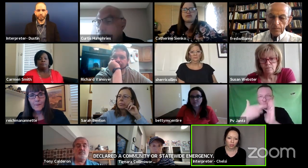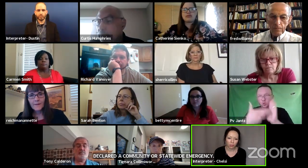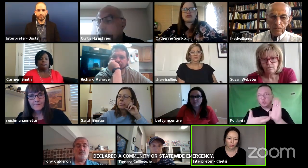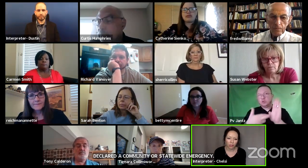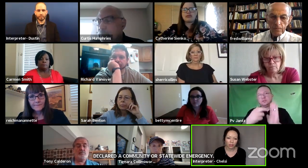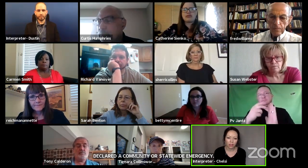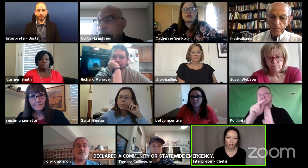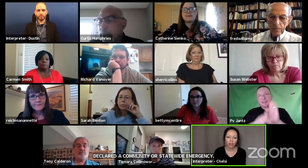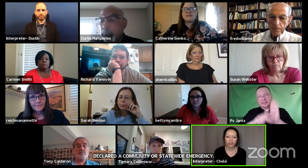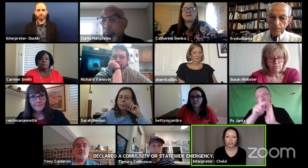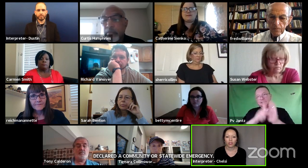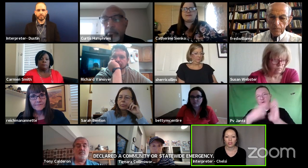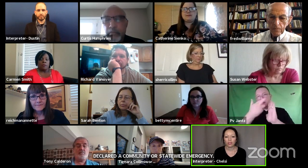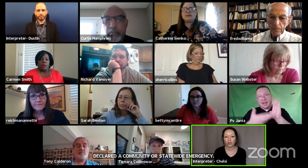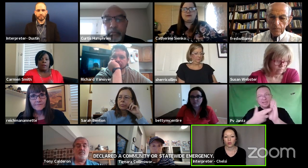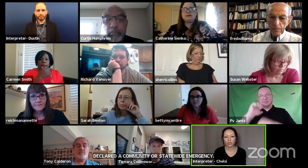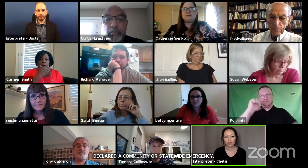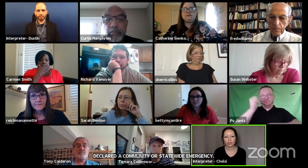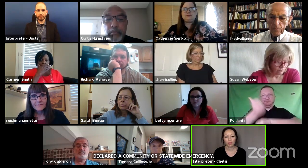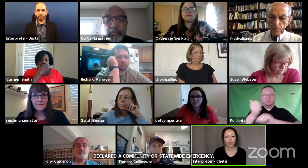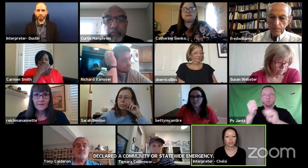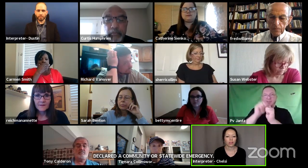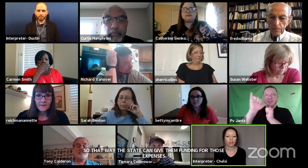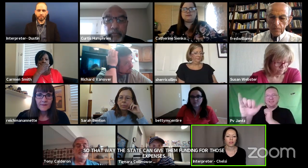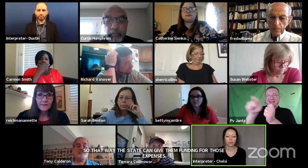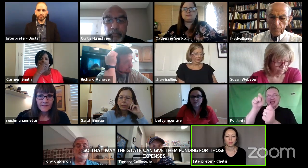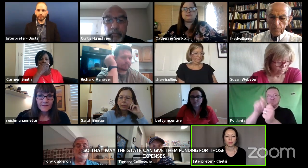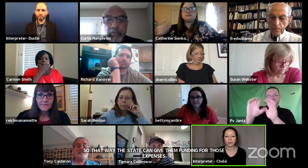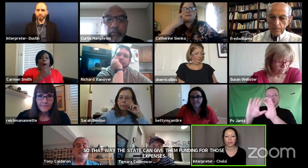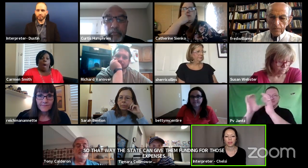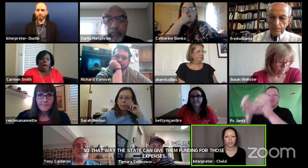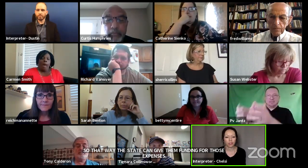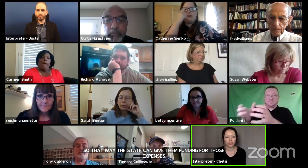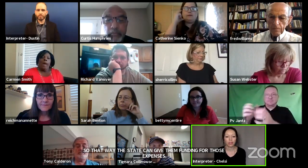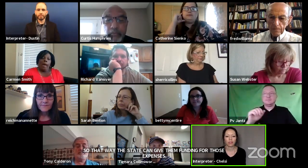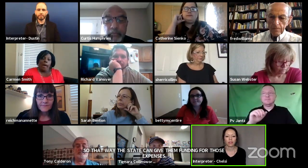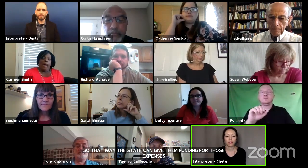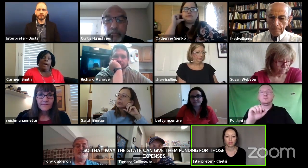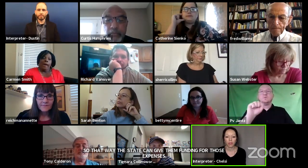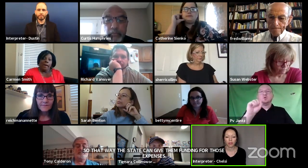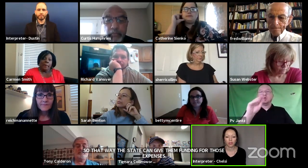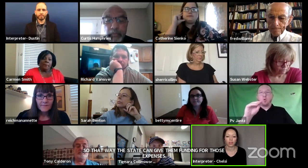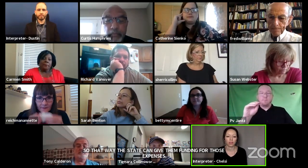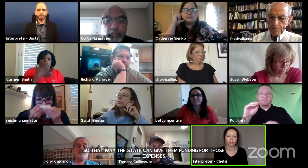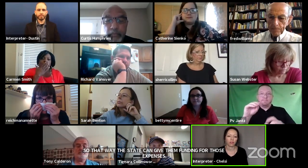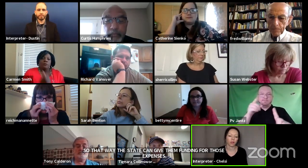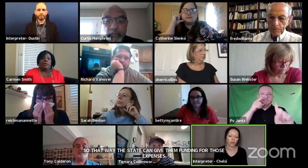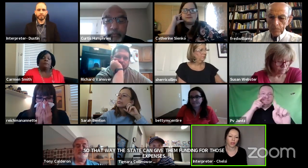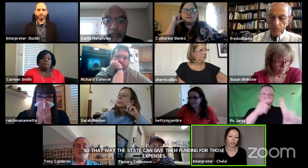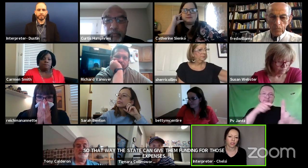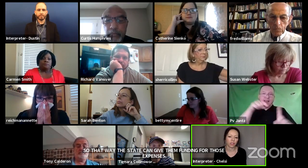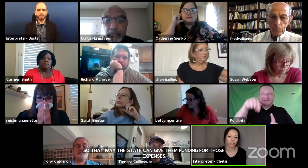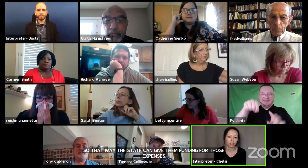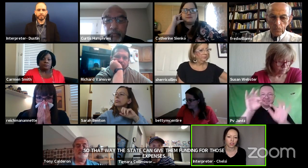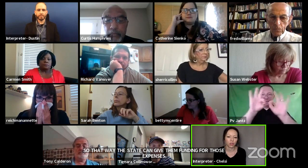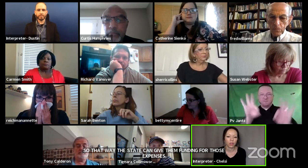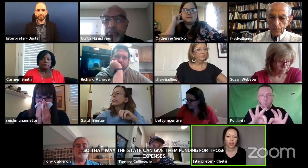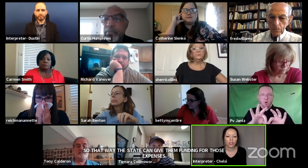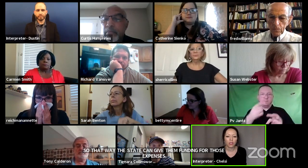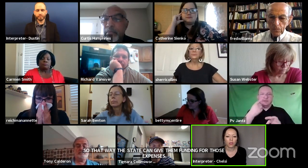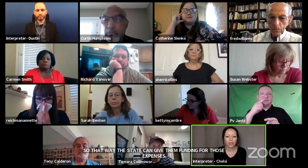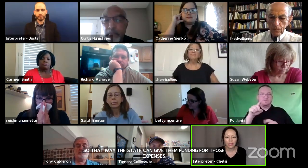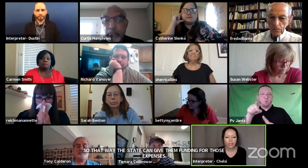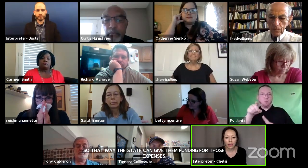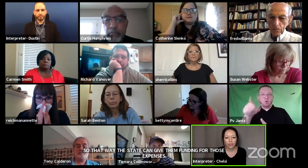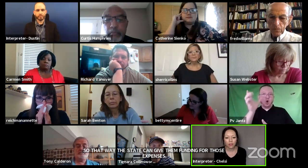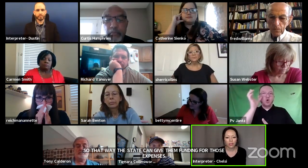those expenses. It's just according to policies, rules, regulations, we have to adhere to.